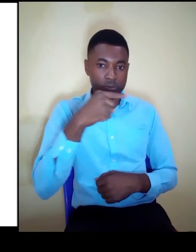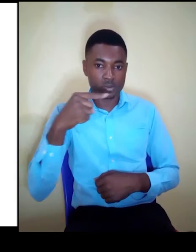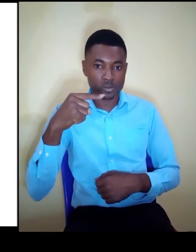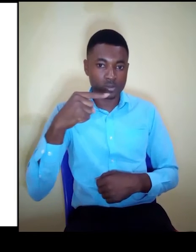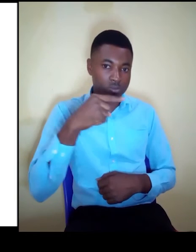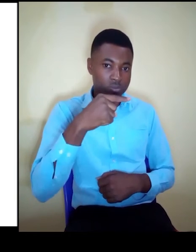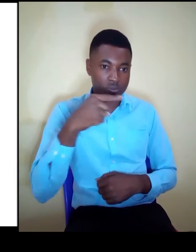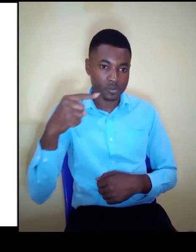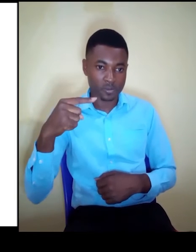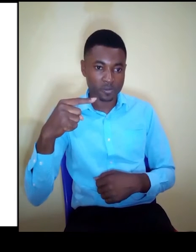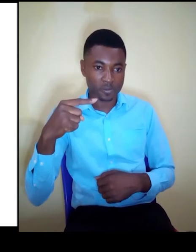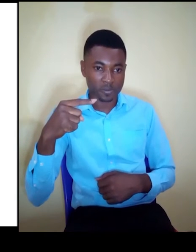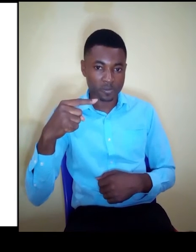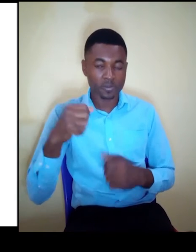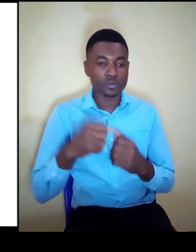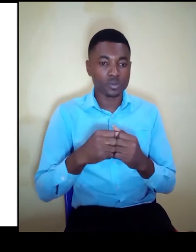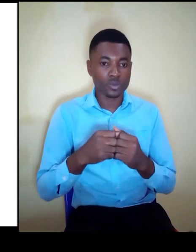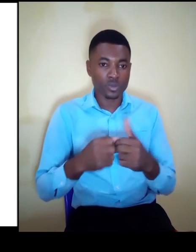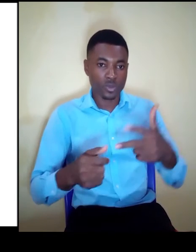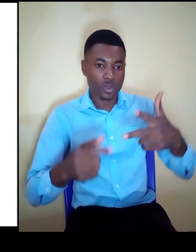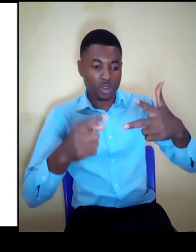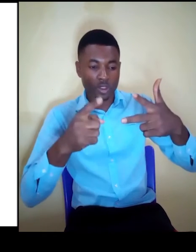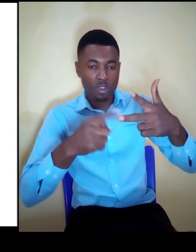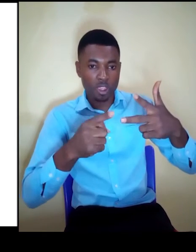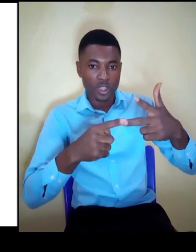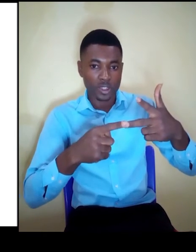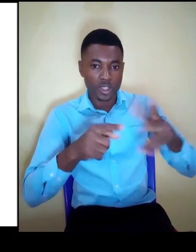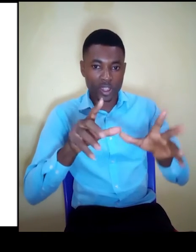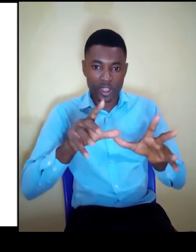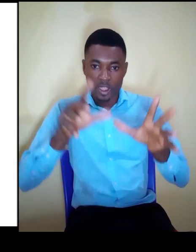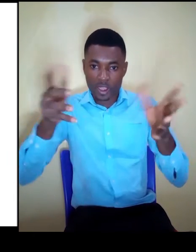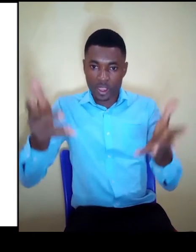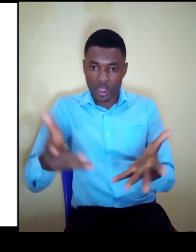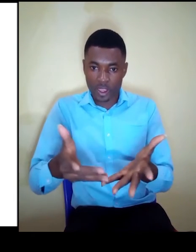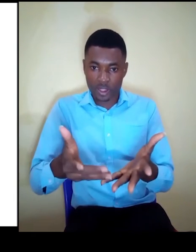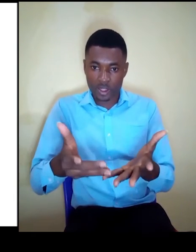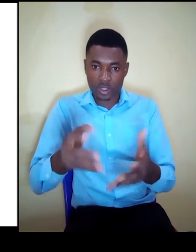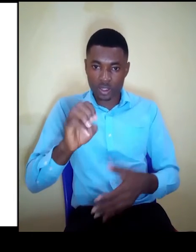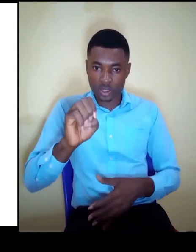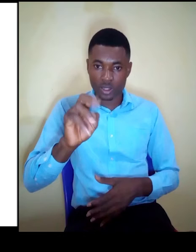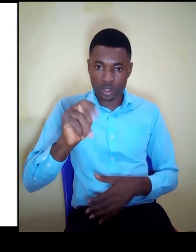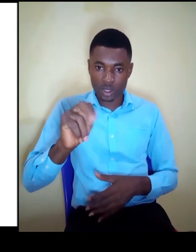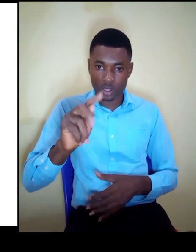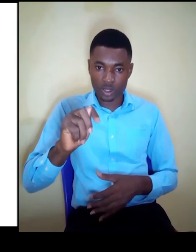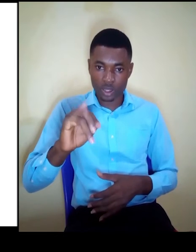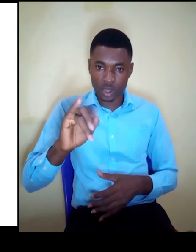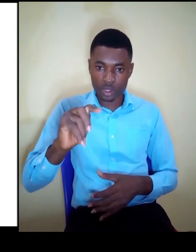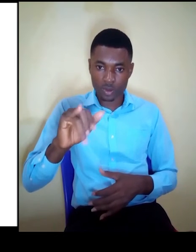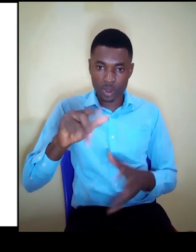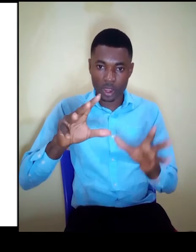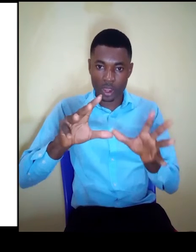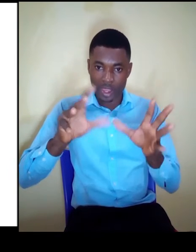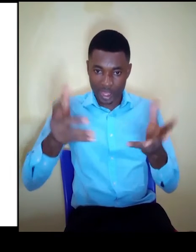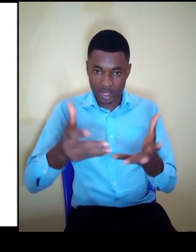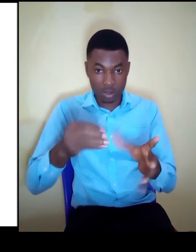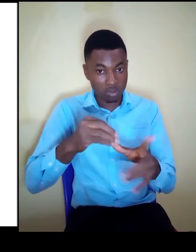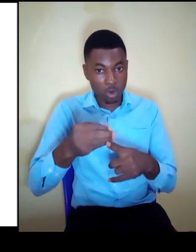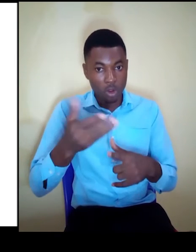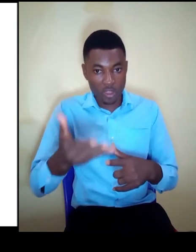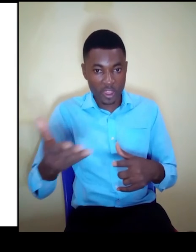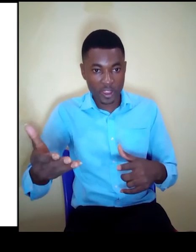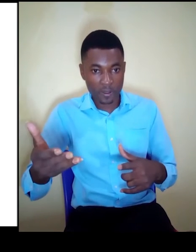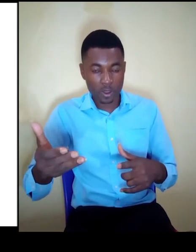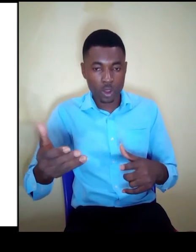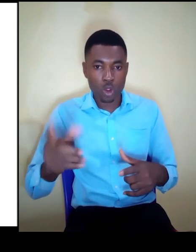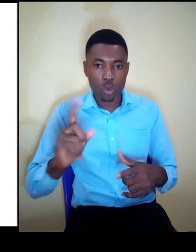and forth. Entity, where the hand shows the mirror and the hand shows features of the object and does